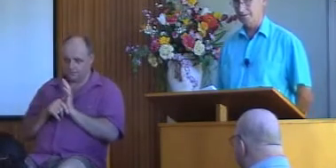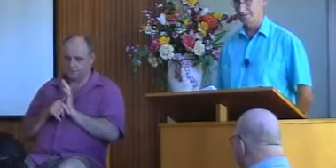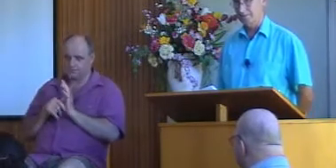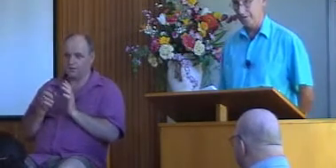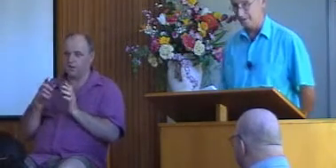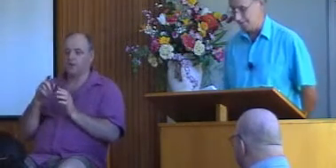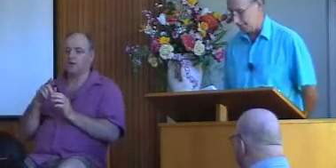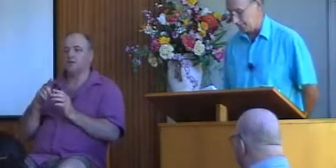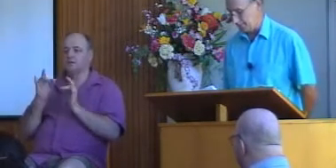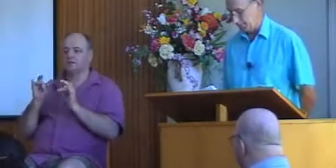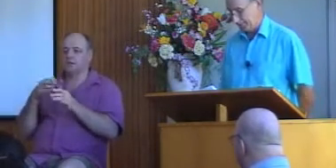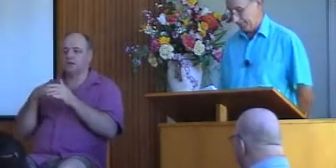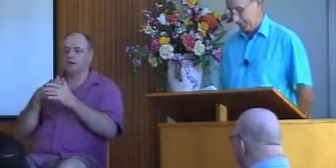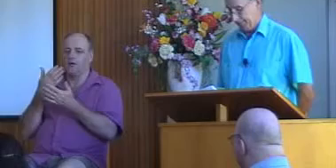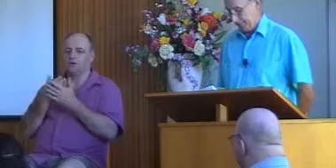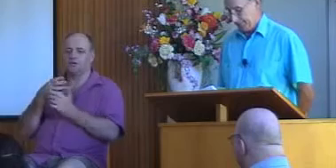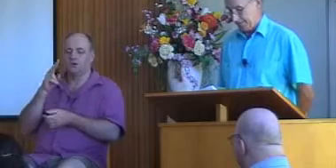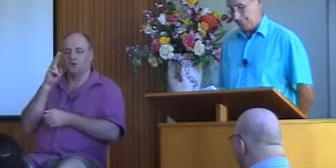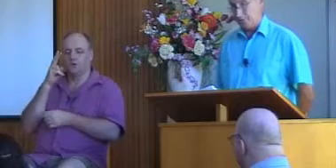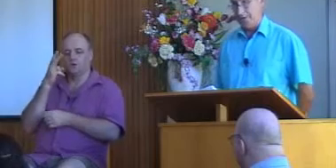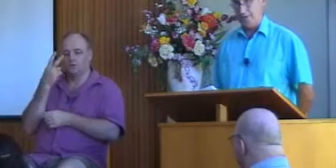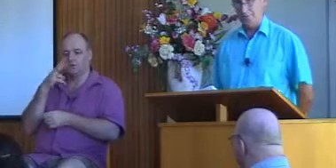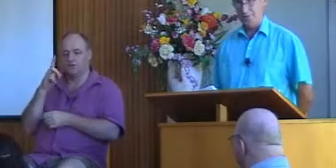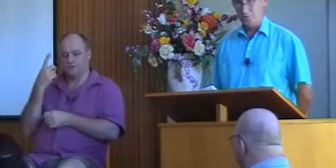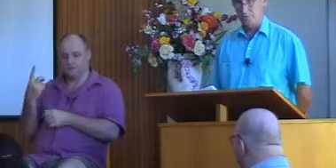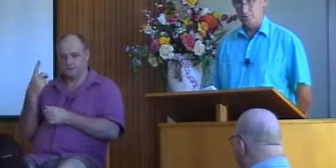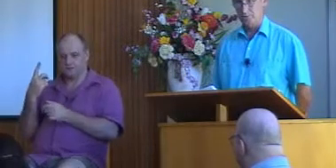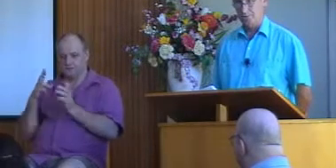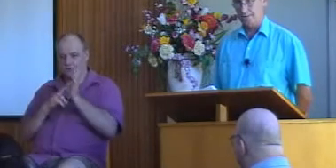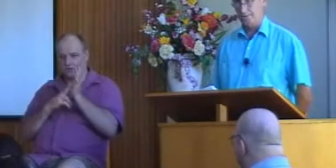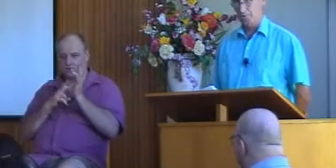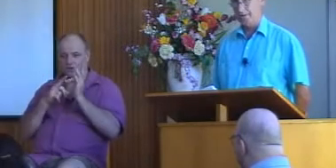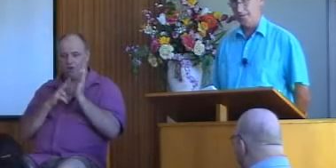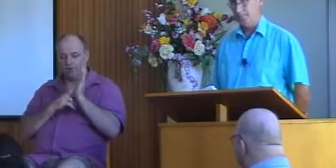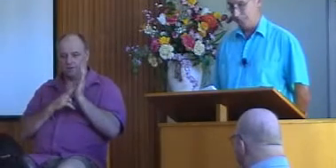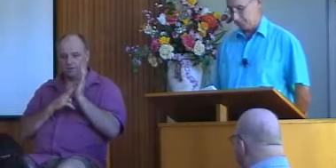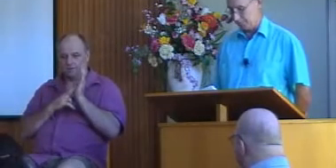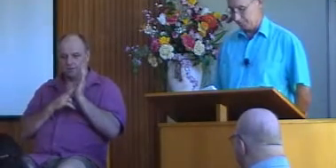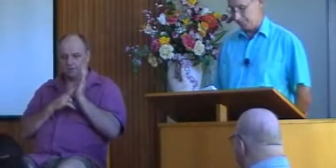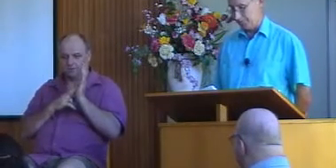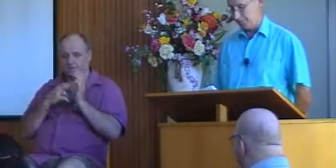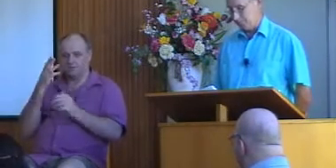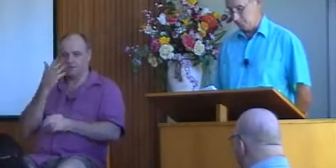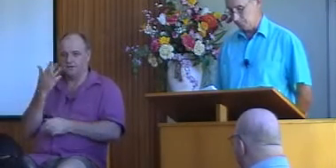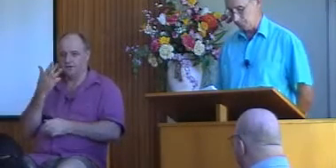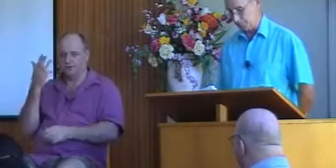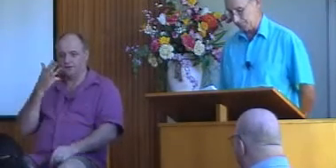not very long ago, after I answered an altar call at Crossway Baptist